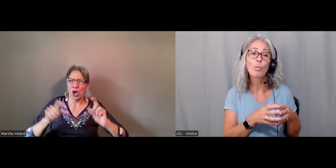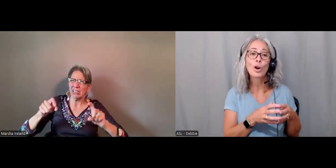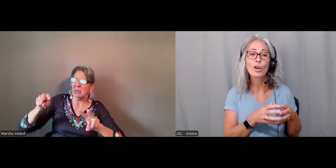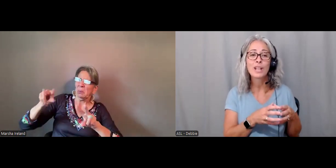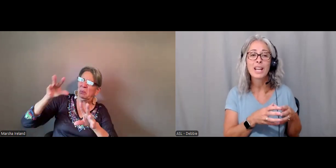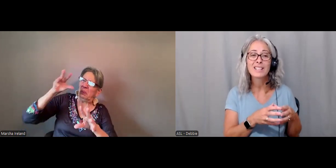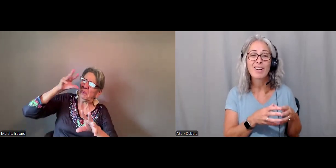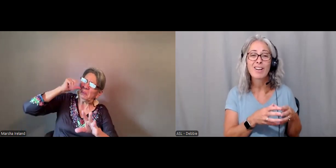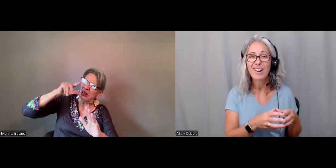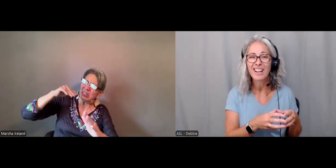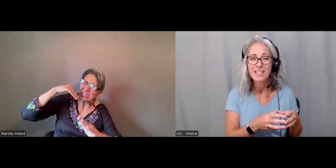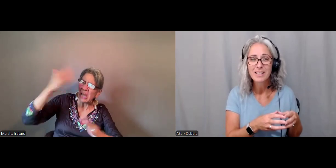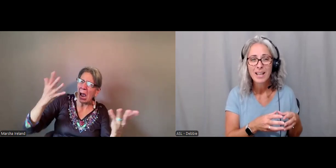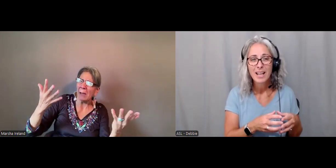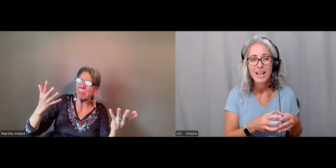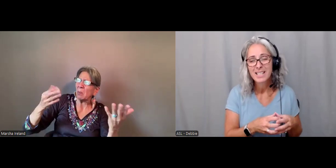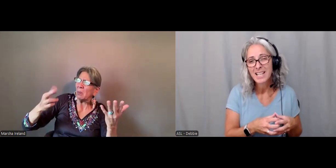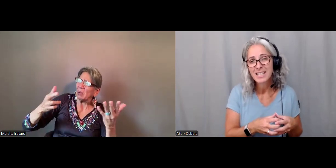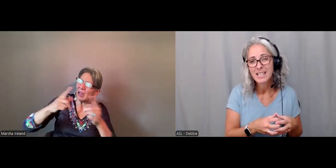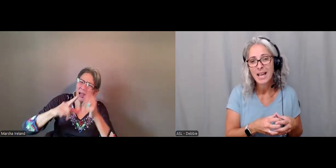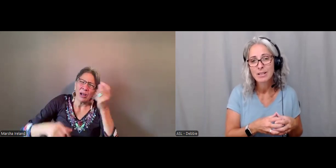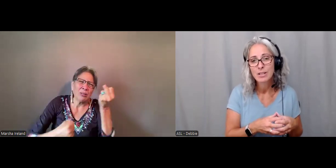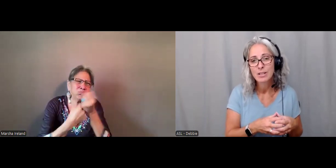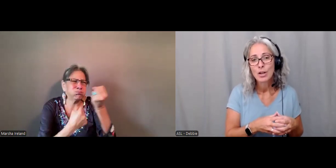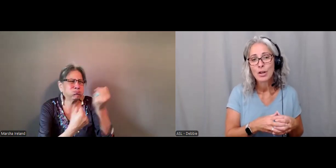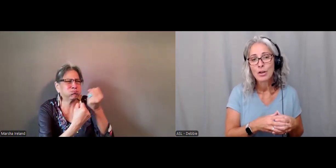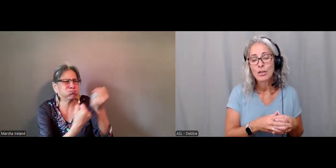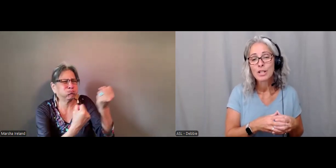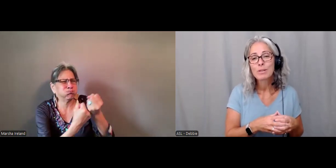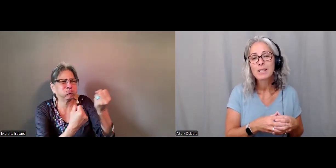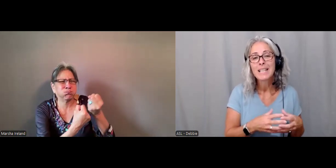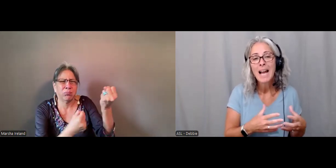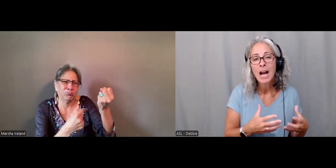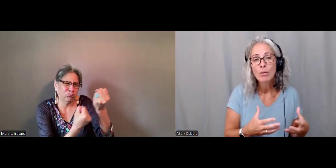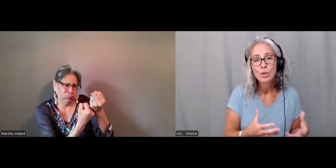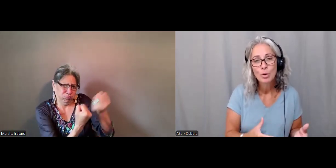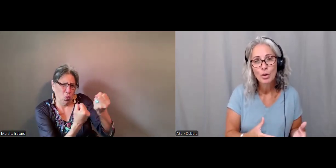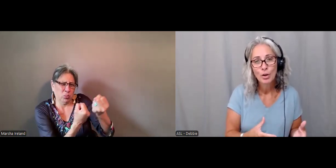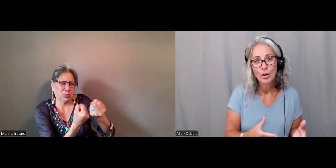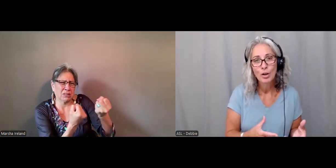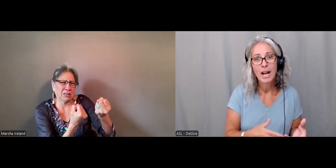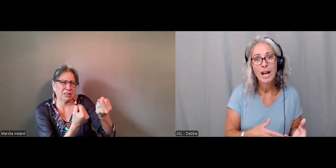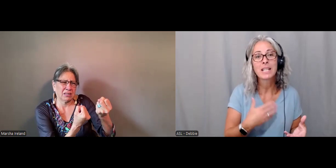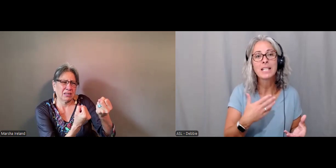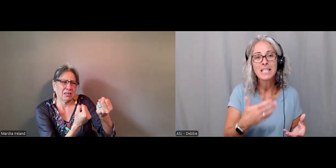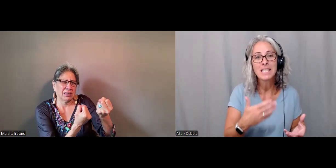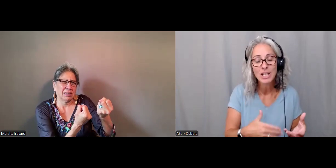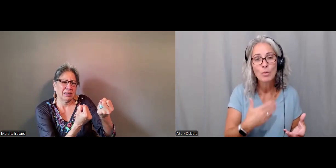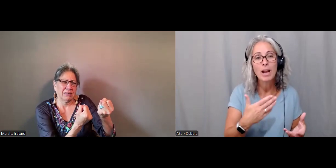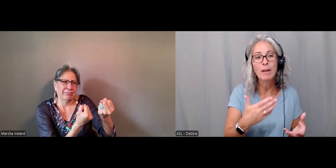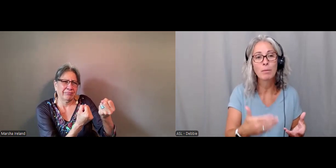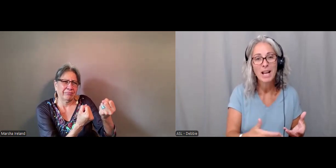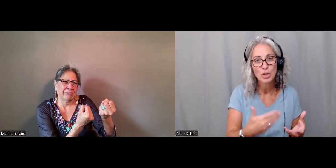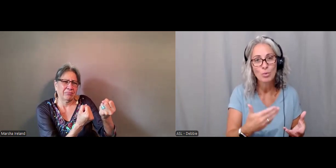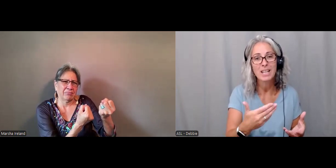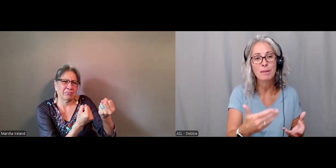the world is heartless in a sense that this was allowed to occur and continue